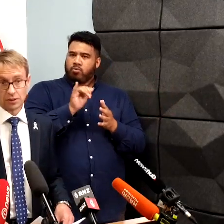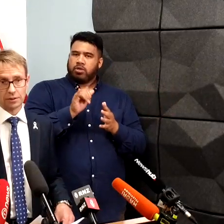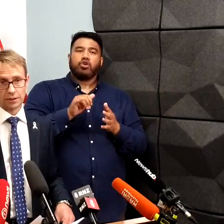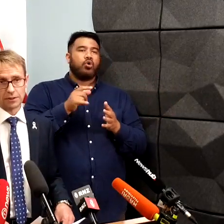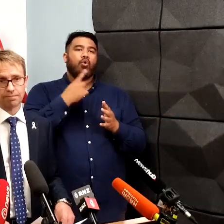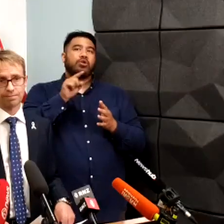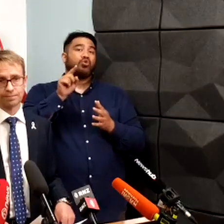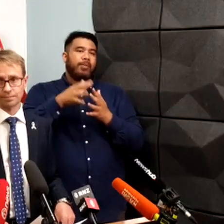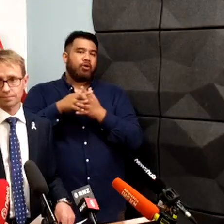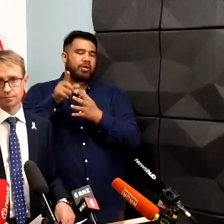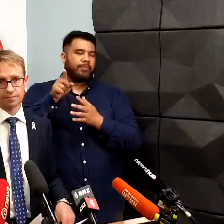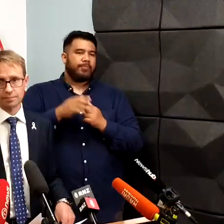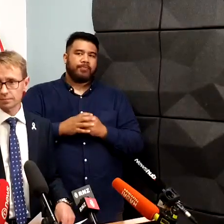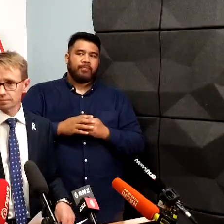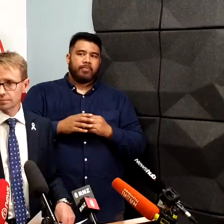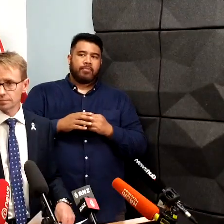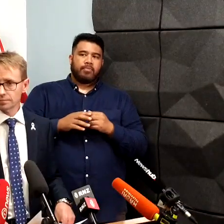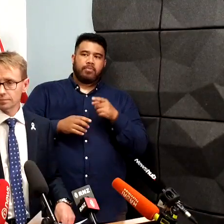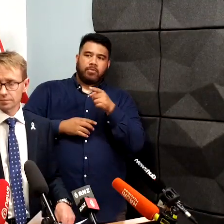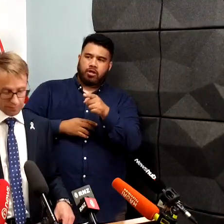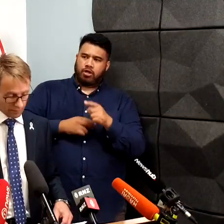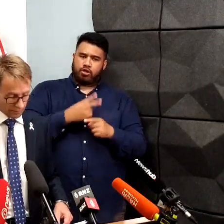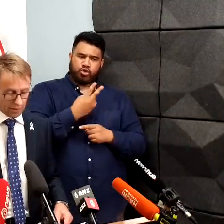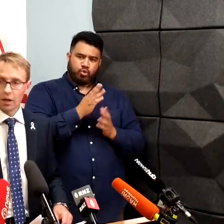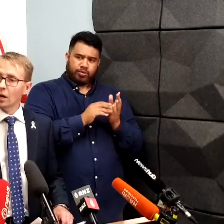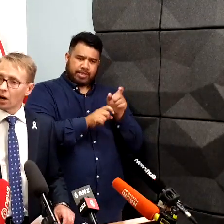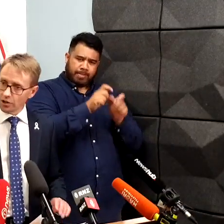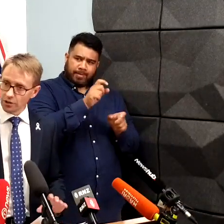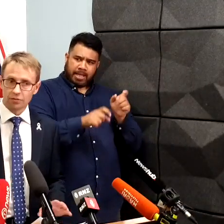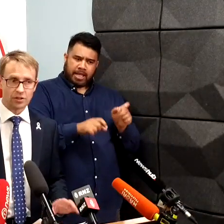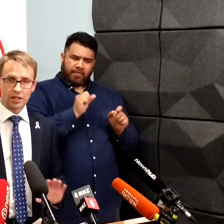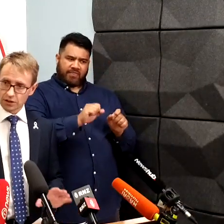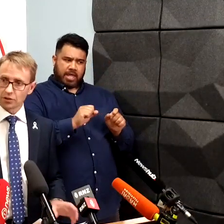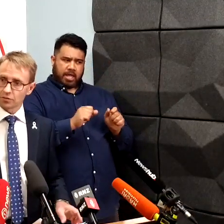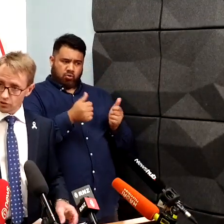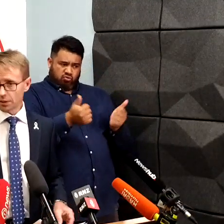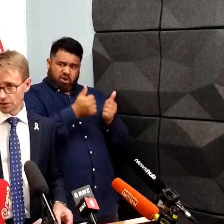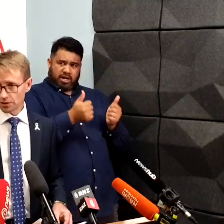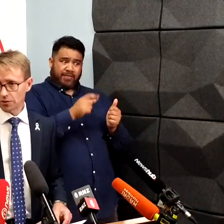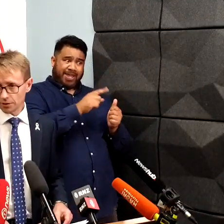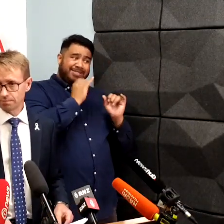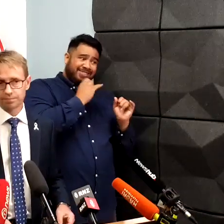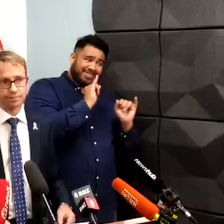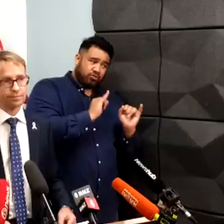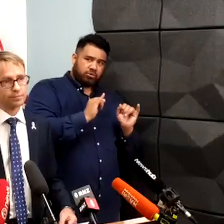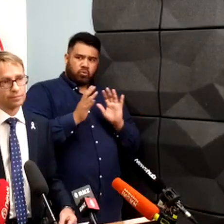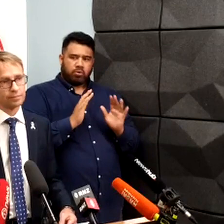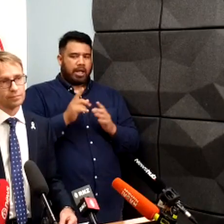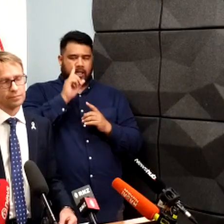the US, yes. With the 2 New Zealanders, what was the status of the 2 New Zealanders? I don't have the status of individual patients, sorry.